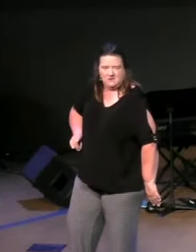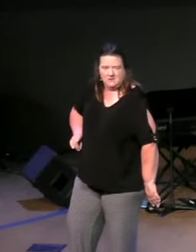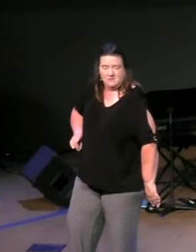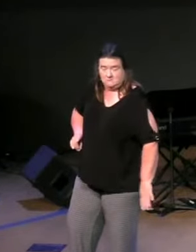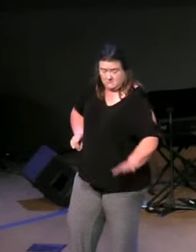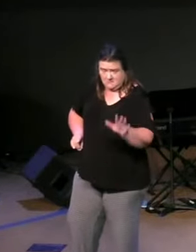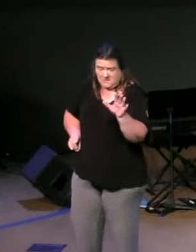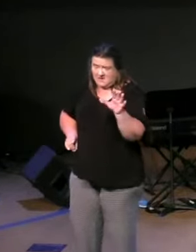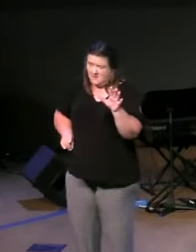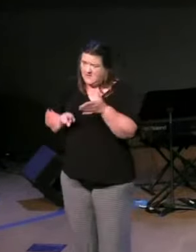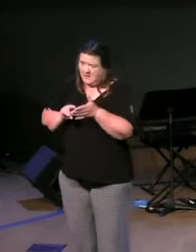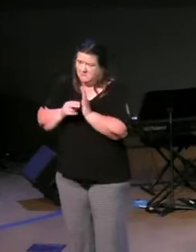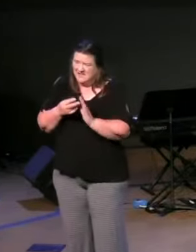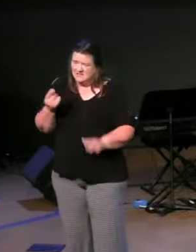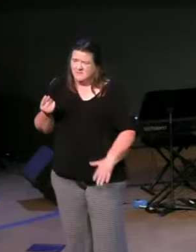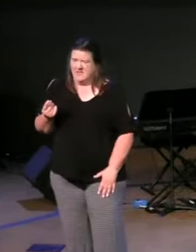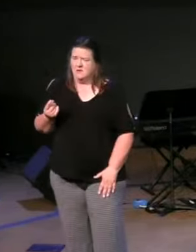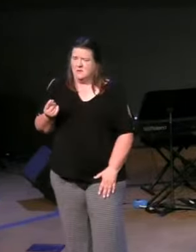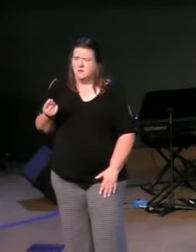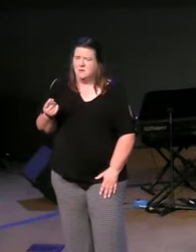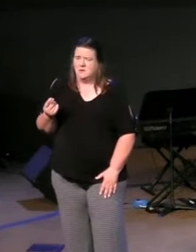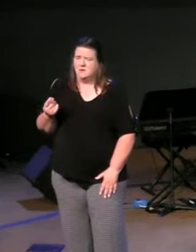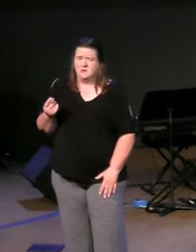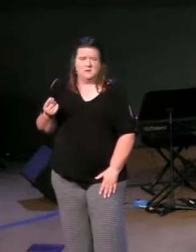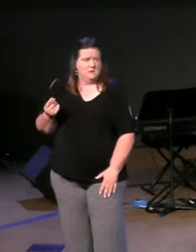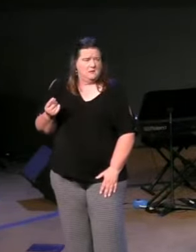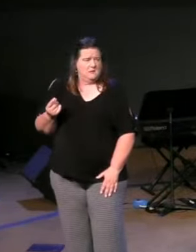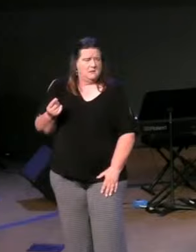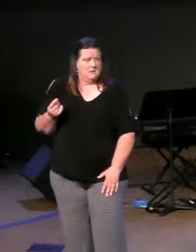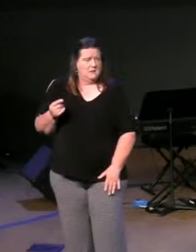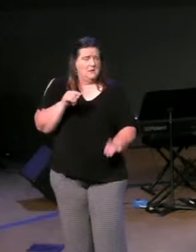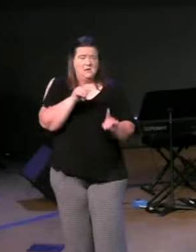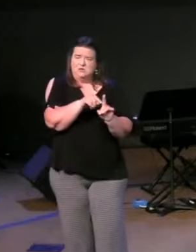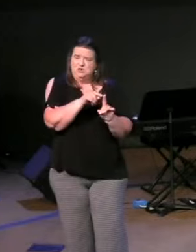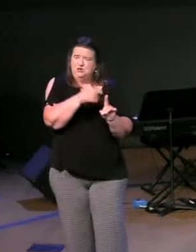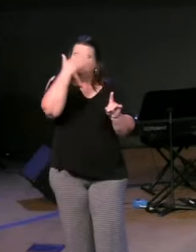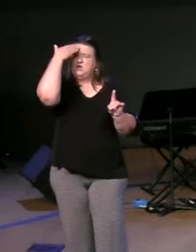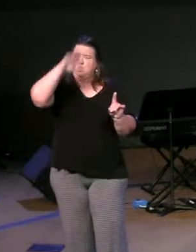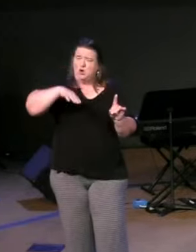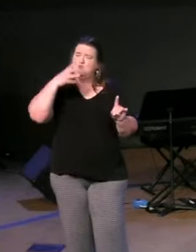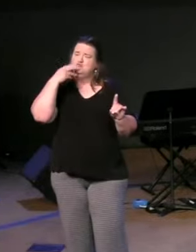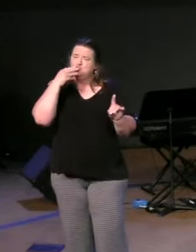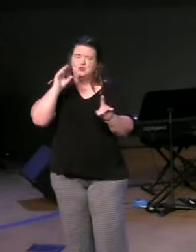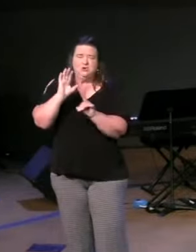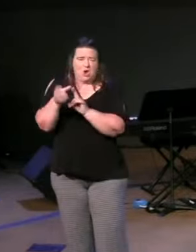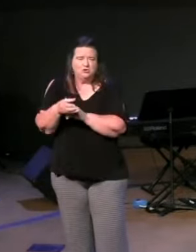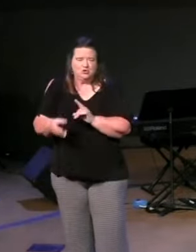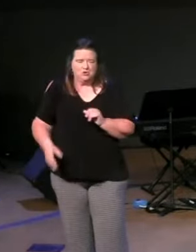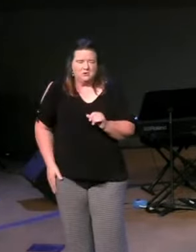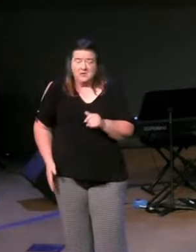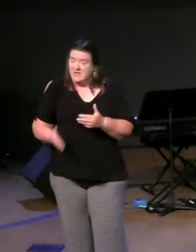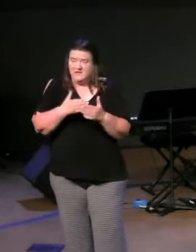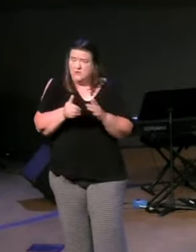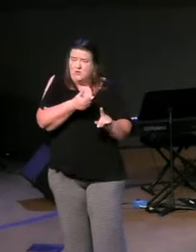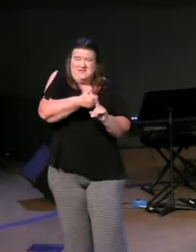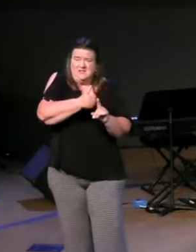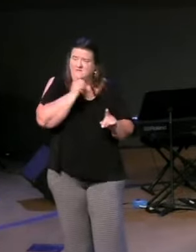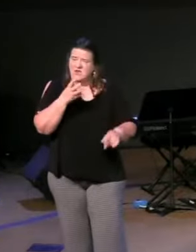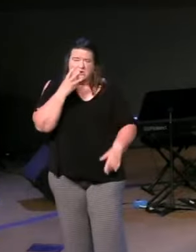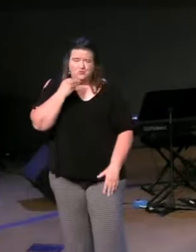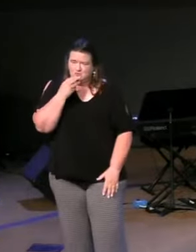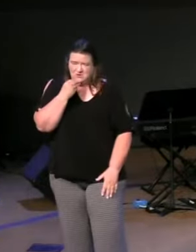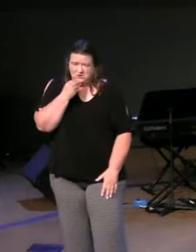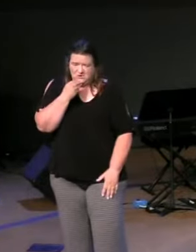Now, that means something. She has knowledge of Jewish culture, even though she's not Jewish